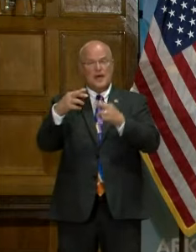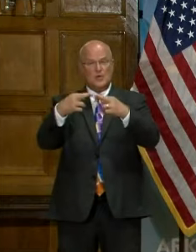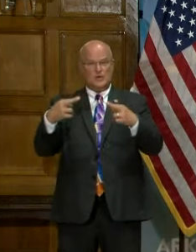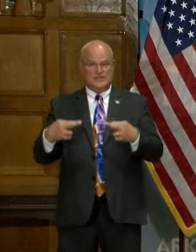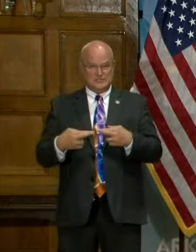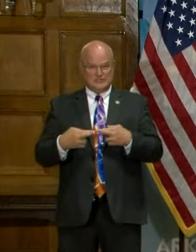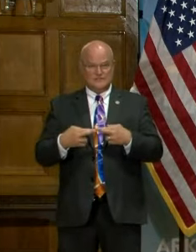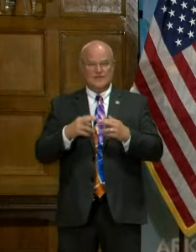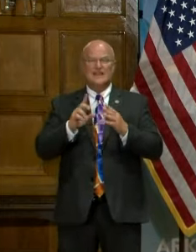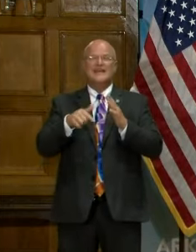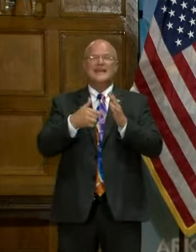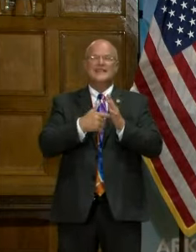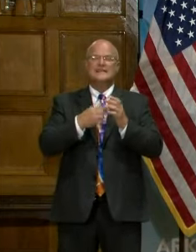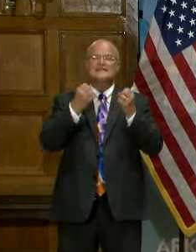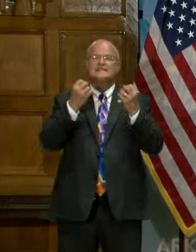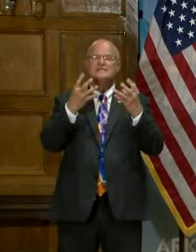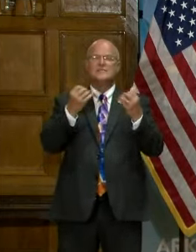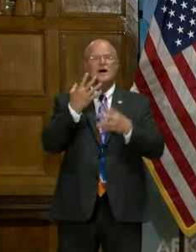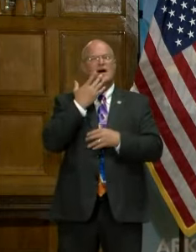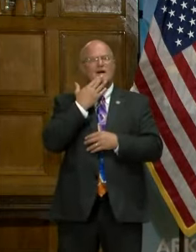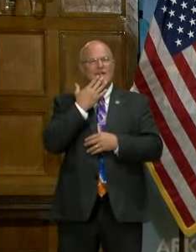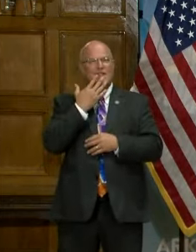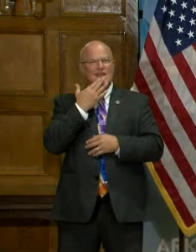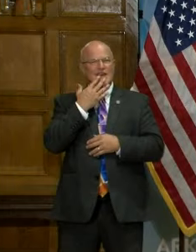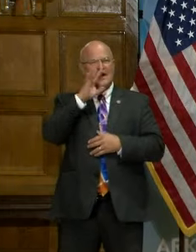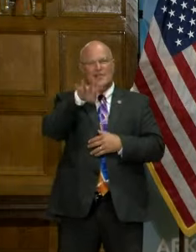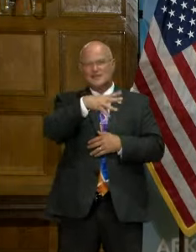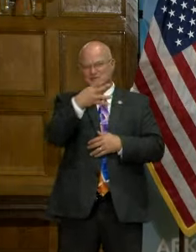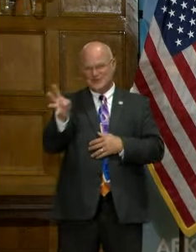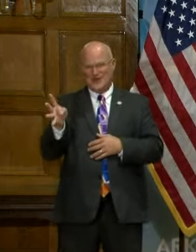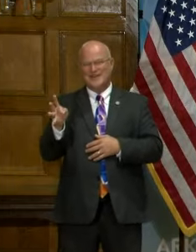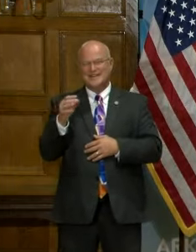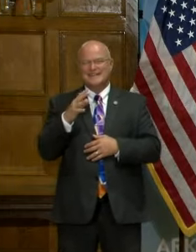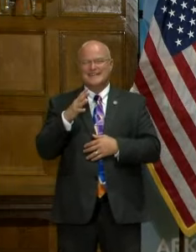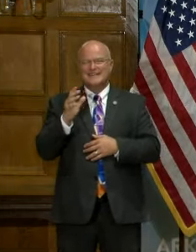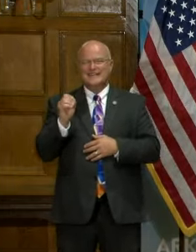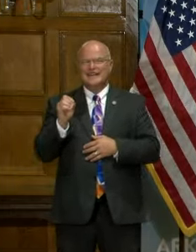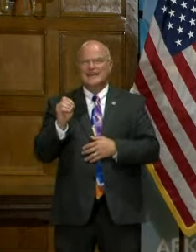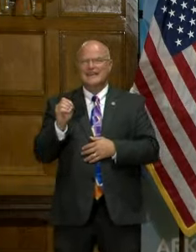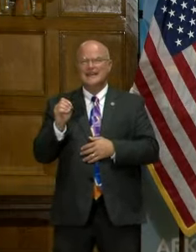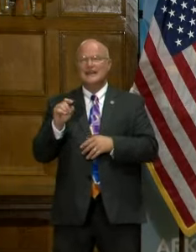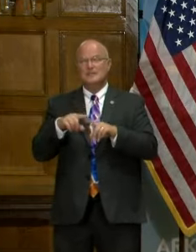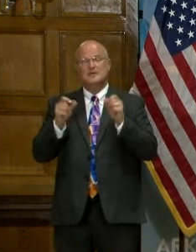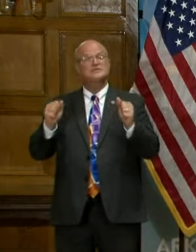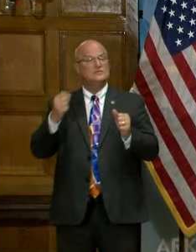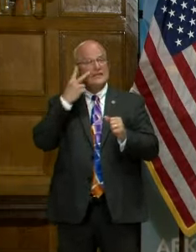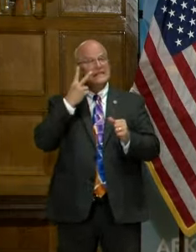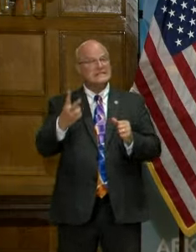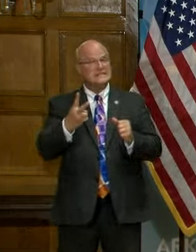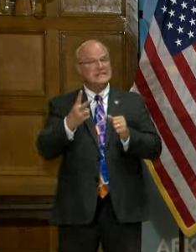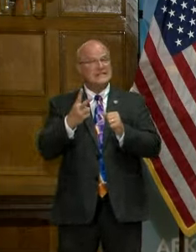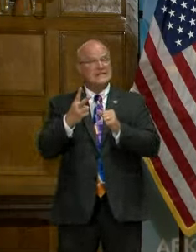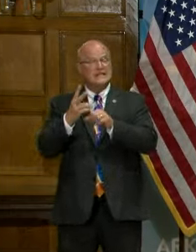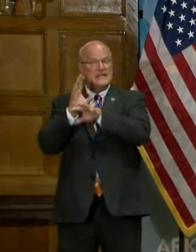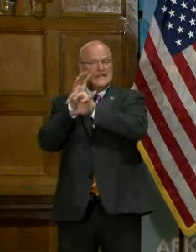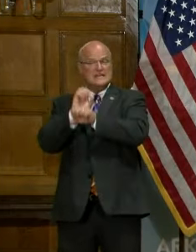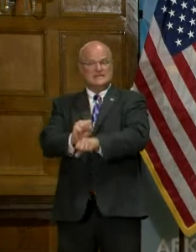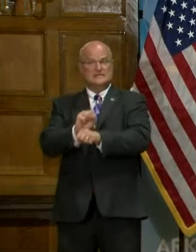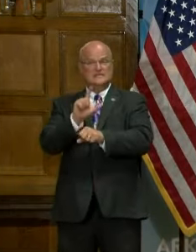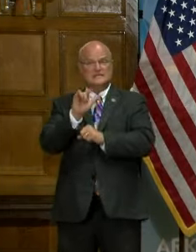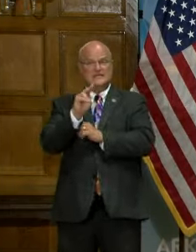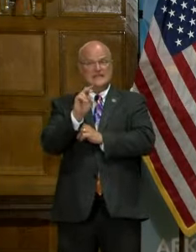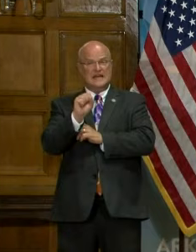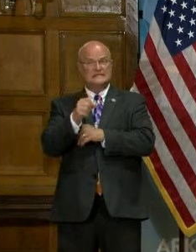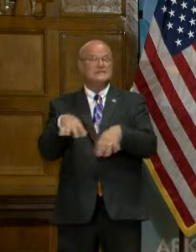region. This is the multicolored chart, but you can see the trend lines, which is